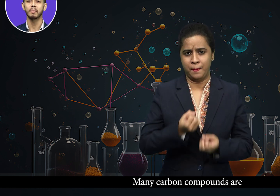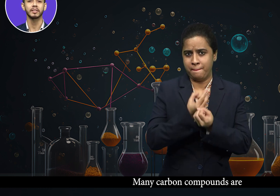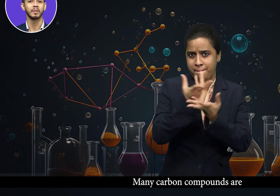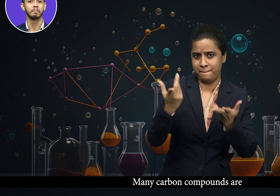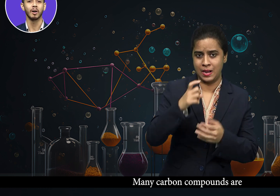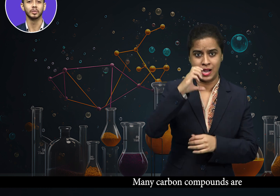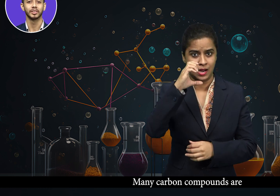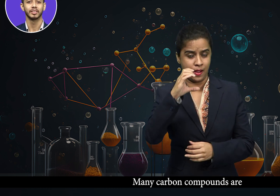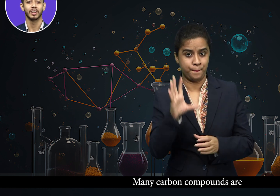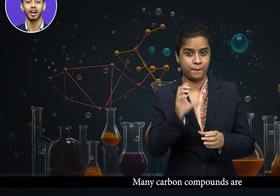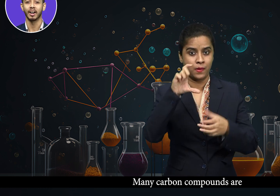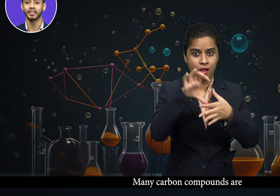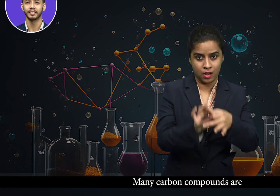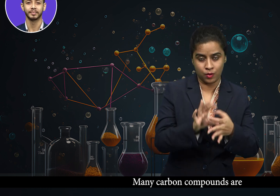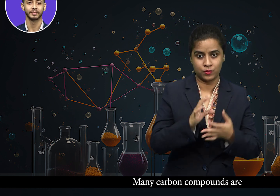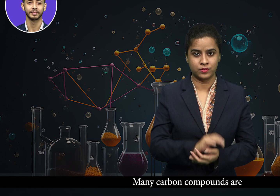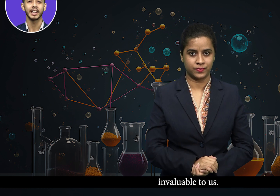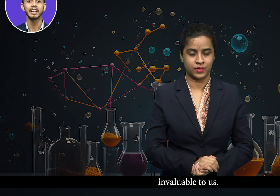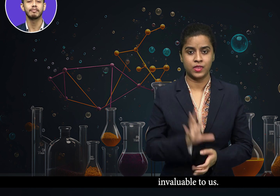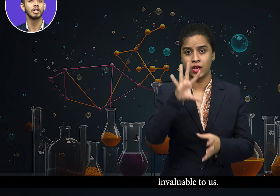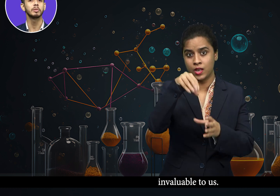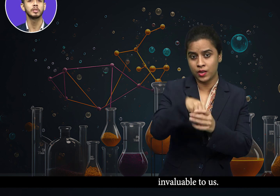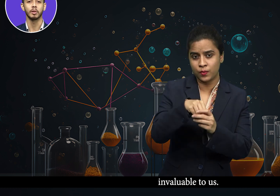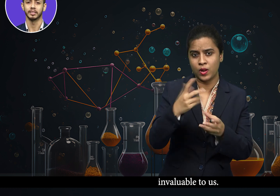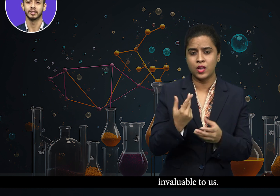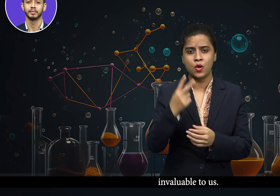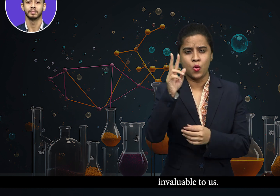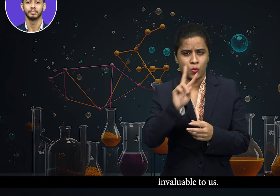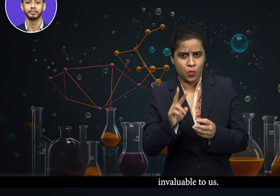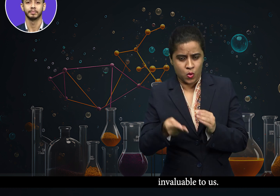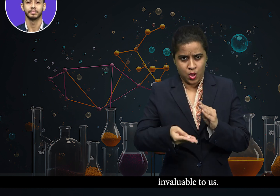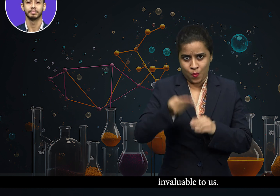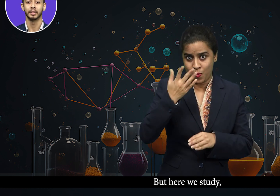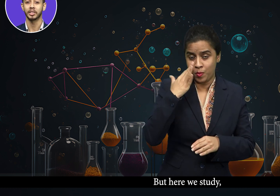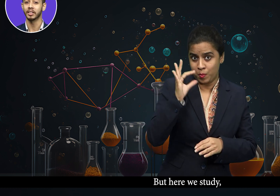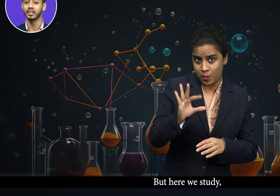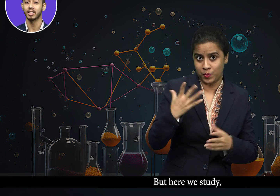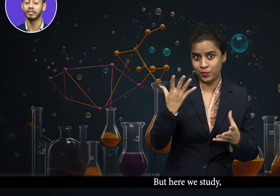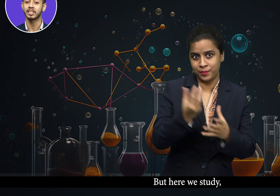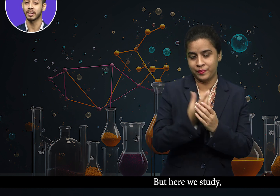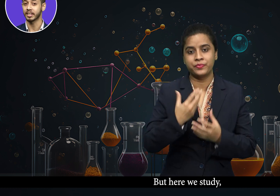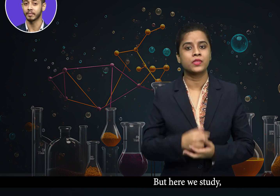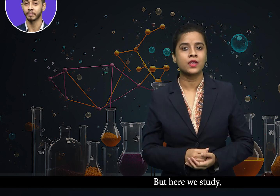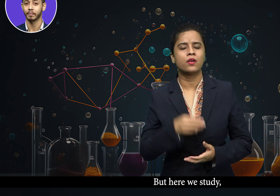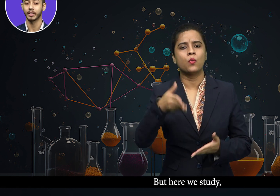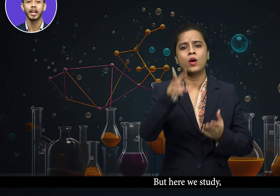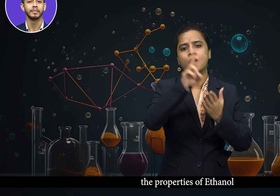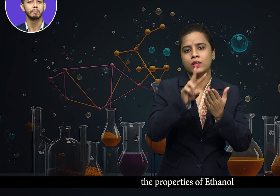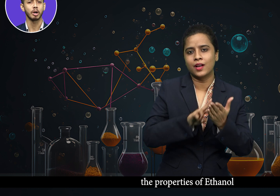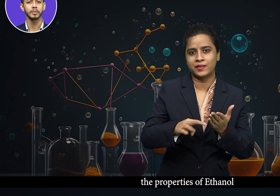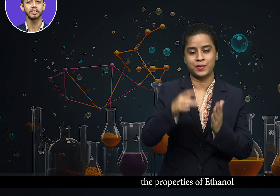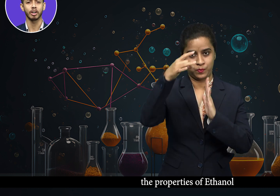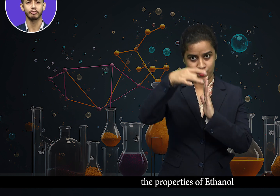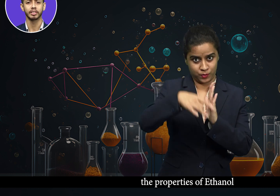Many carbon compounds are invaluable to us, but here we study